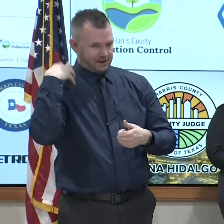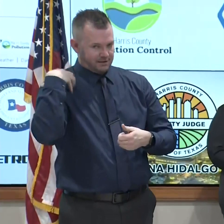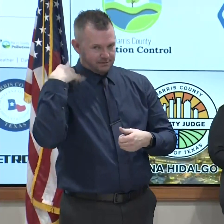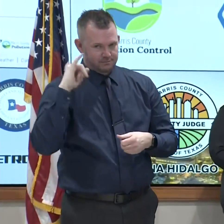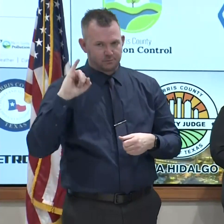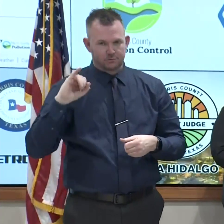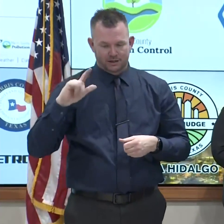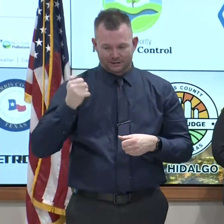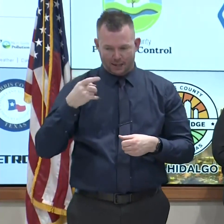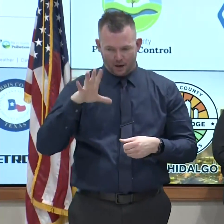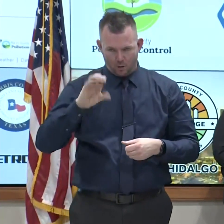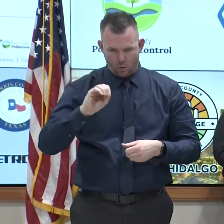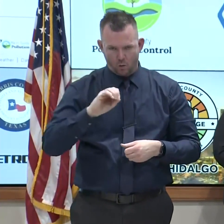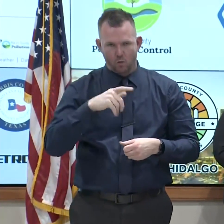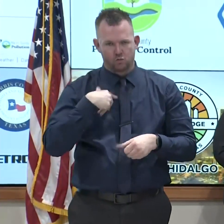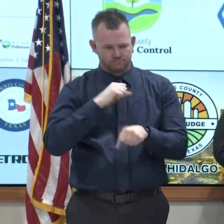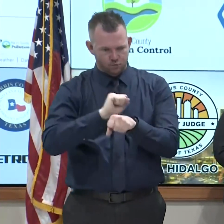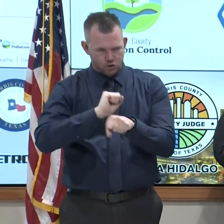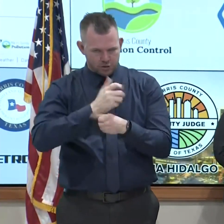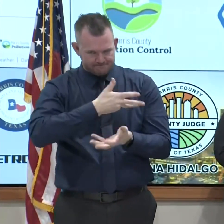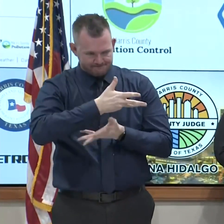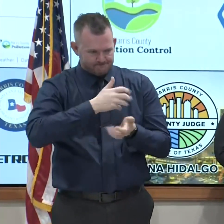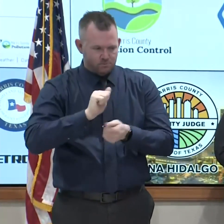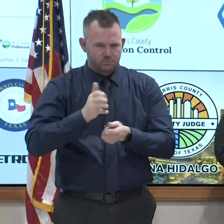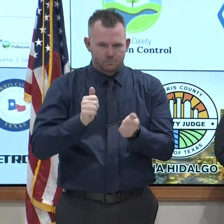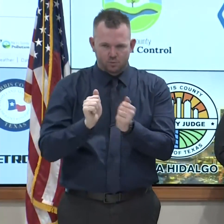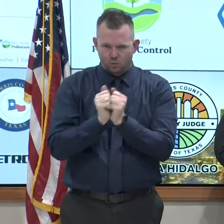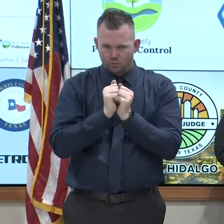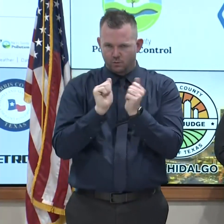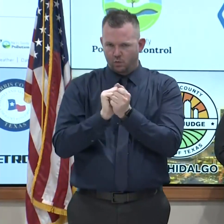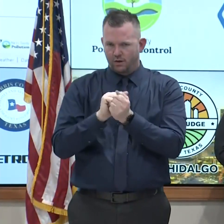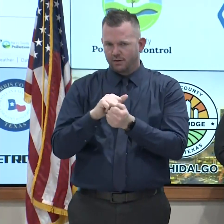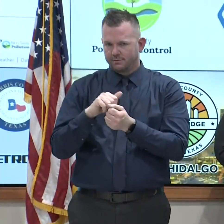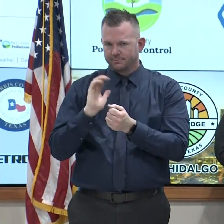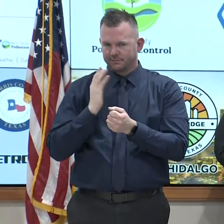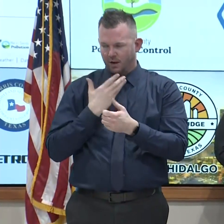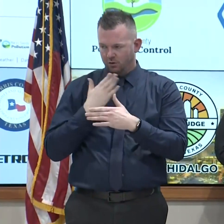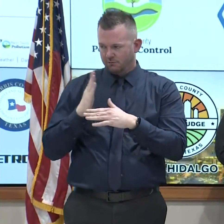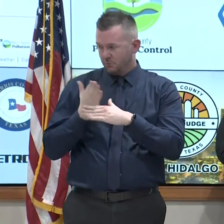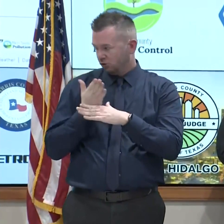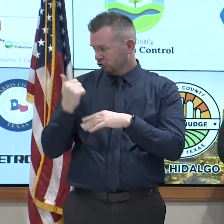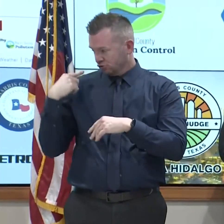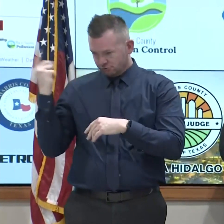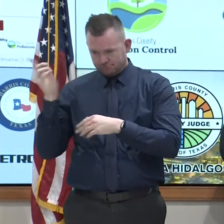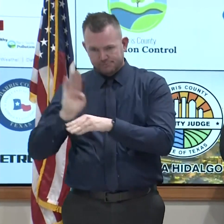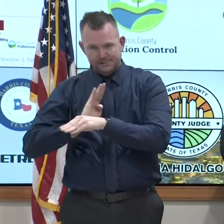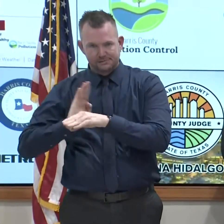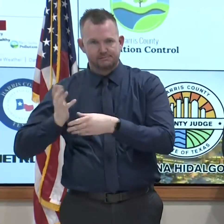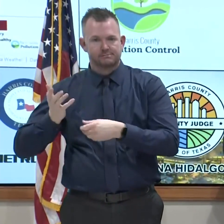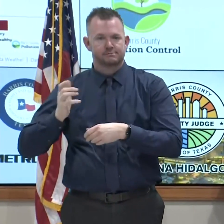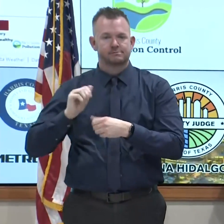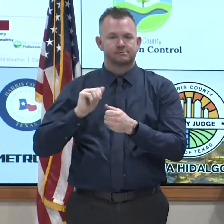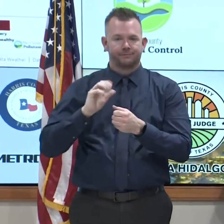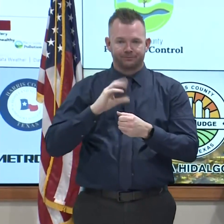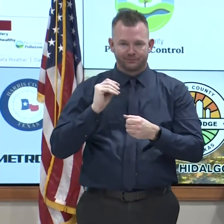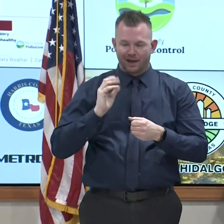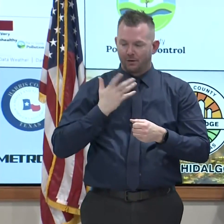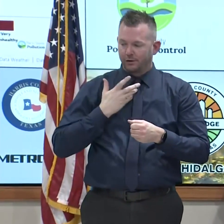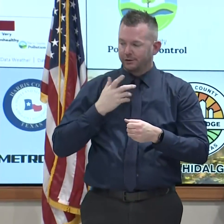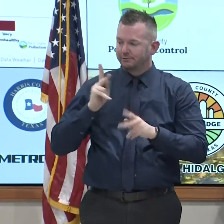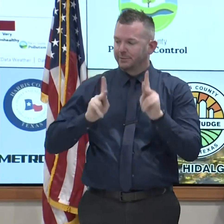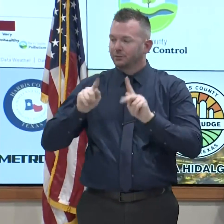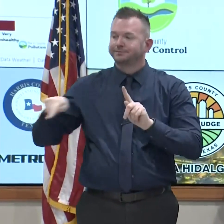county partners, working with our stakeholders such as pollution control, public health, Office of Emergency Management, so that we can